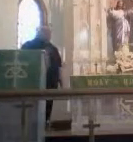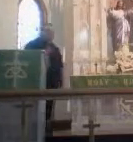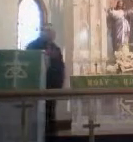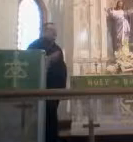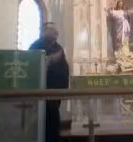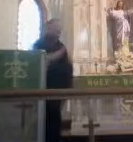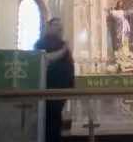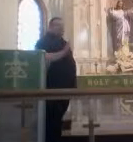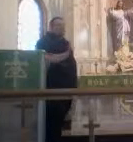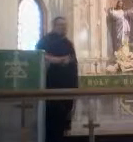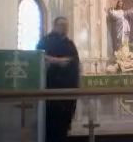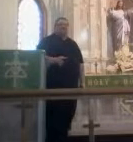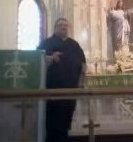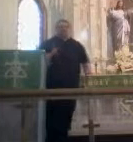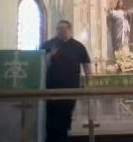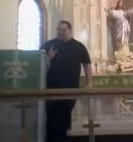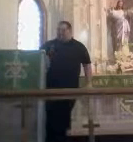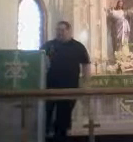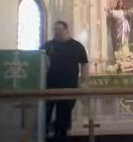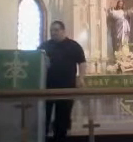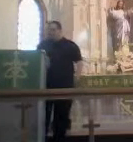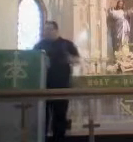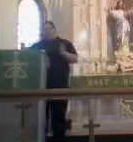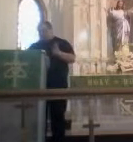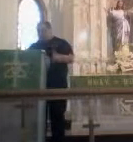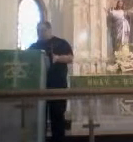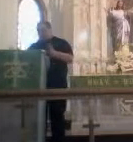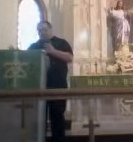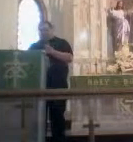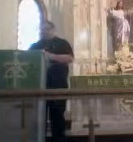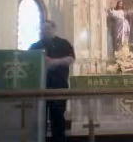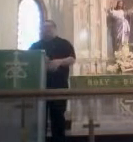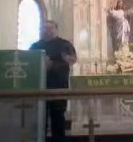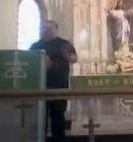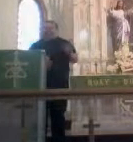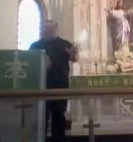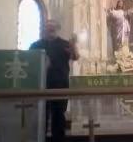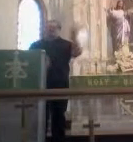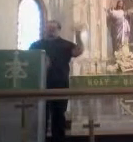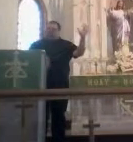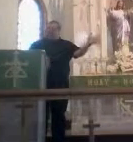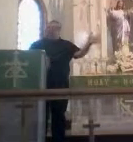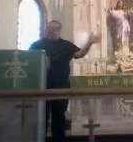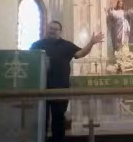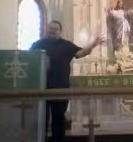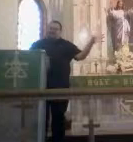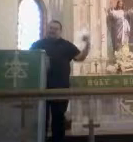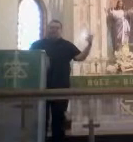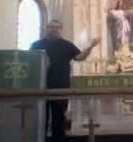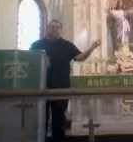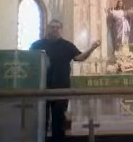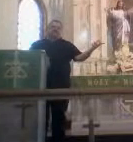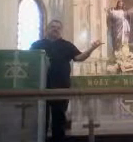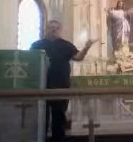You and I can express our feelings freely to the Lord. God is big enough to handle our feelings.